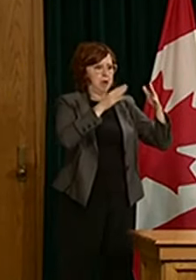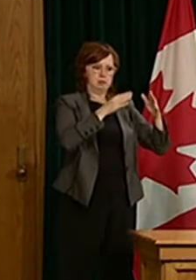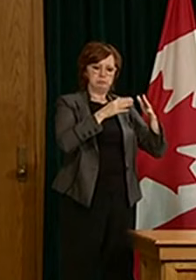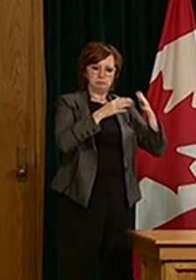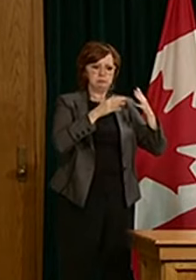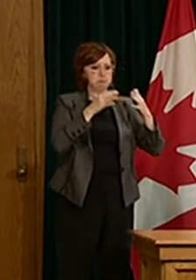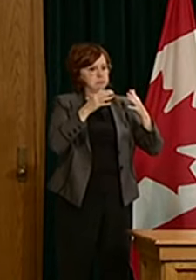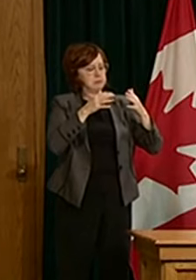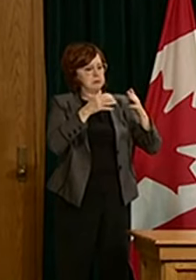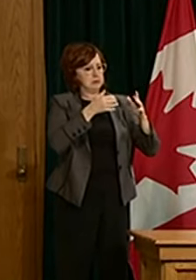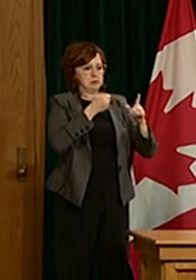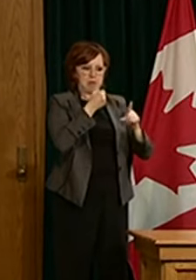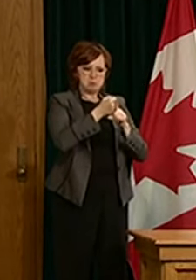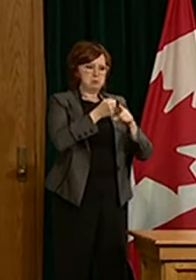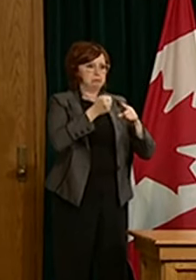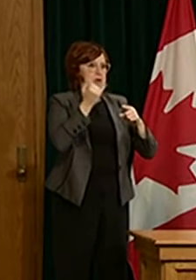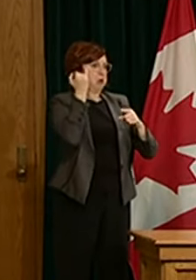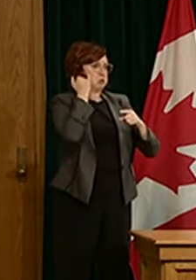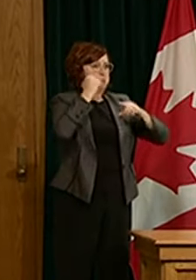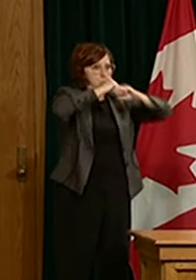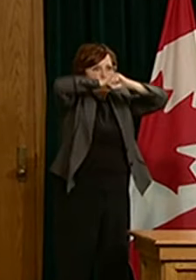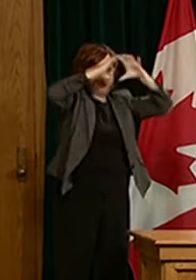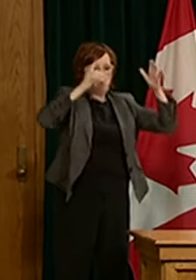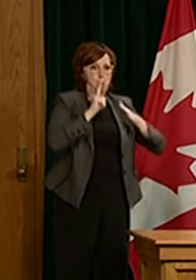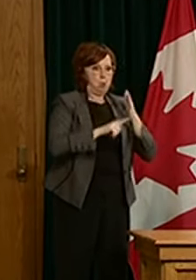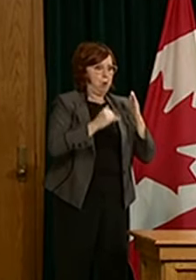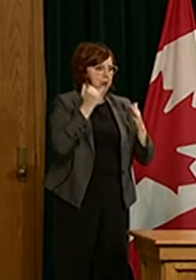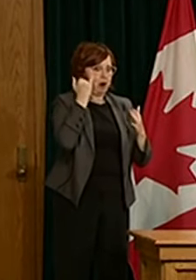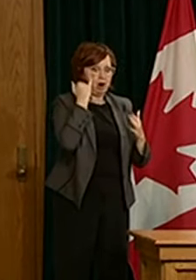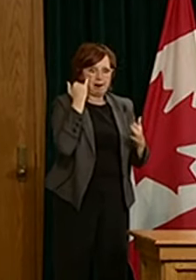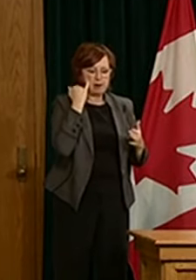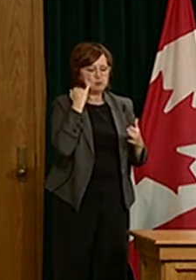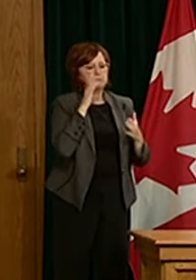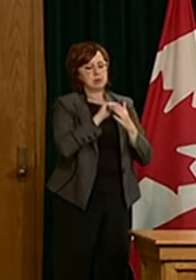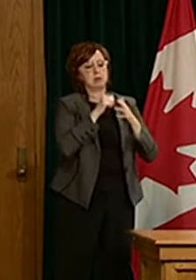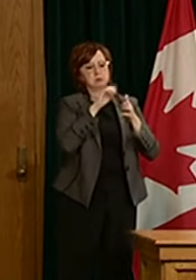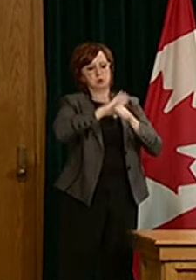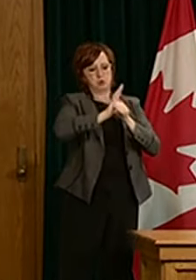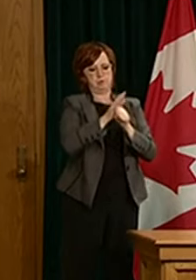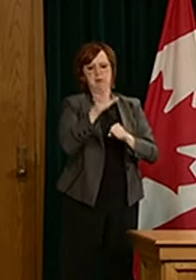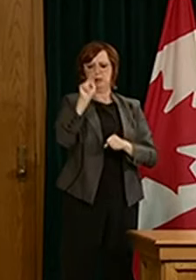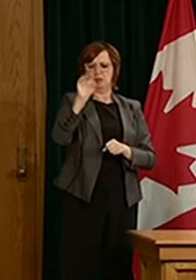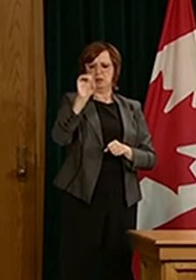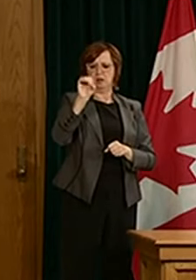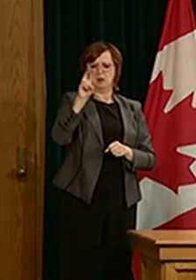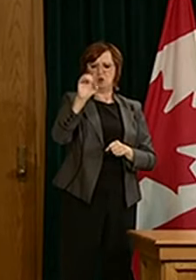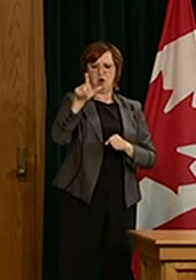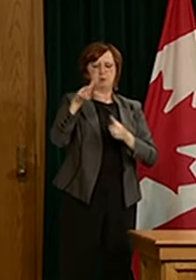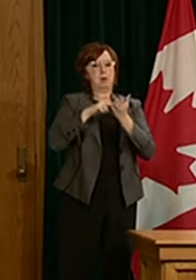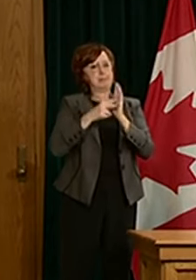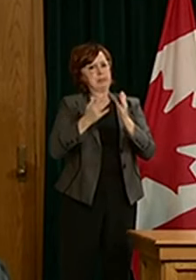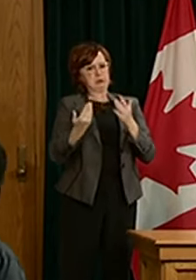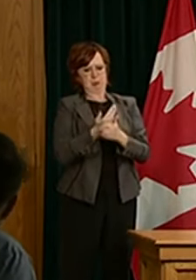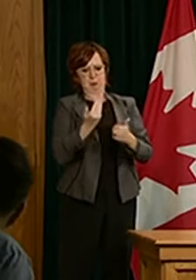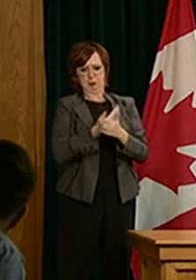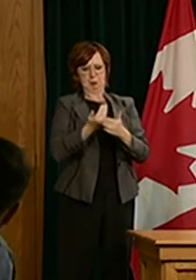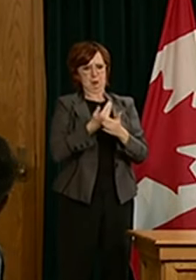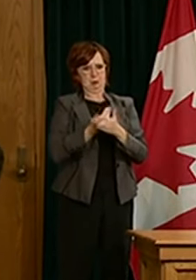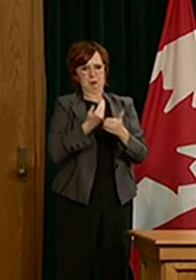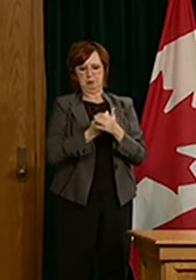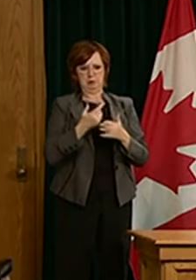what-if scenarios. So COVID-19 is a novel coronavirus where we have no experience in the past with which to learn